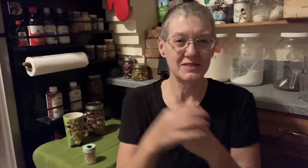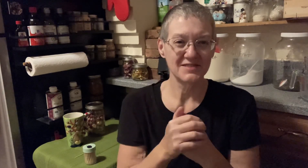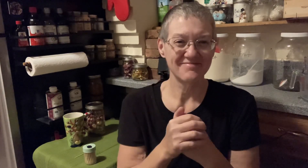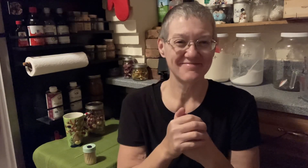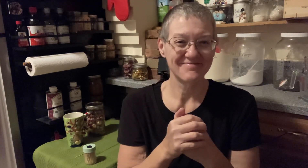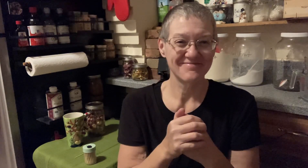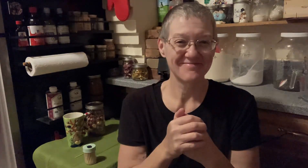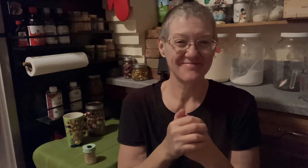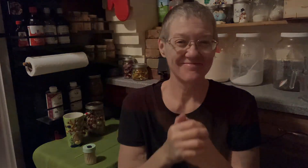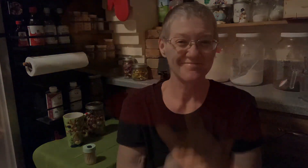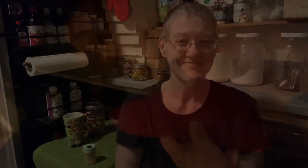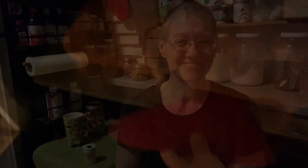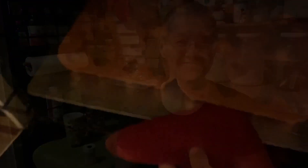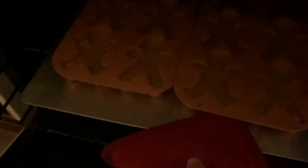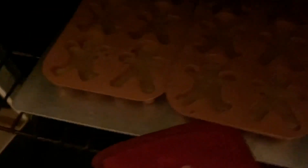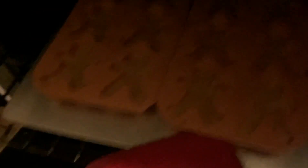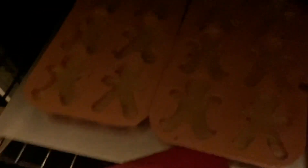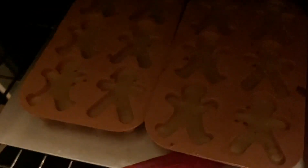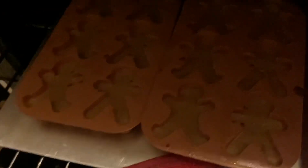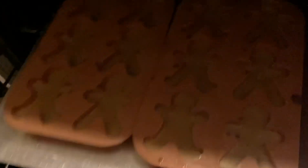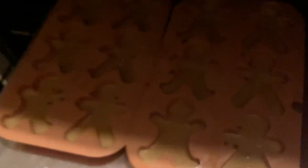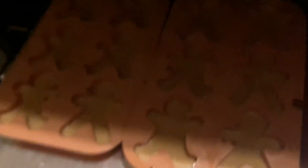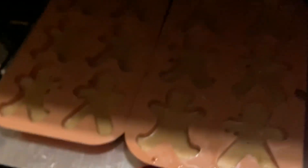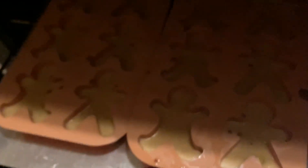I filmed before the new year.